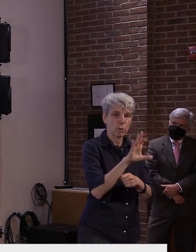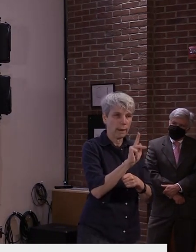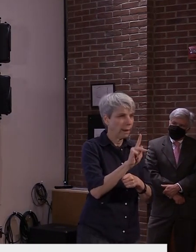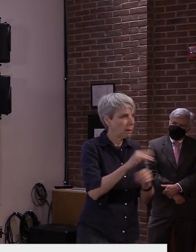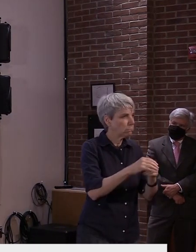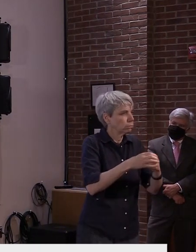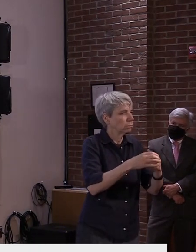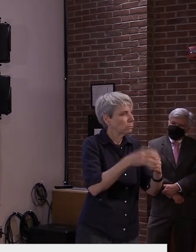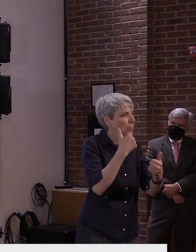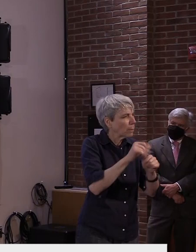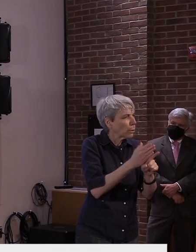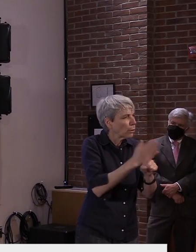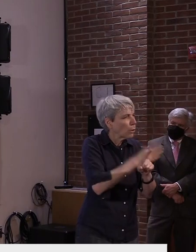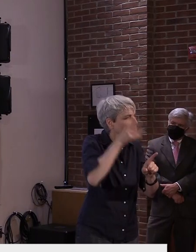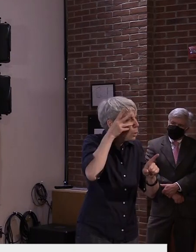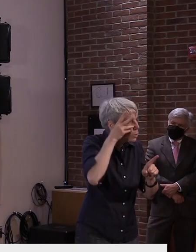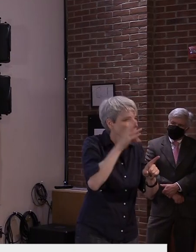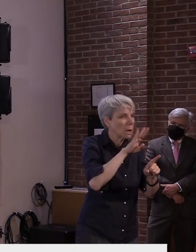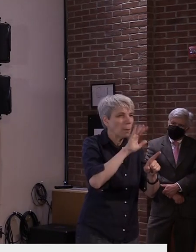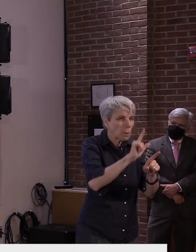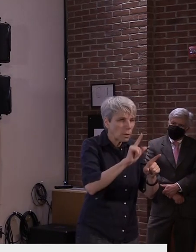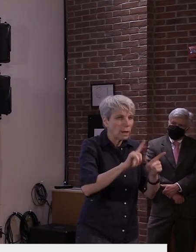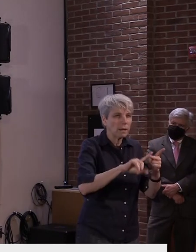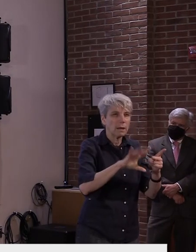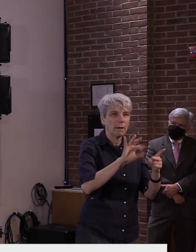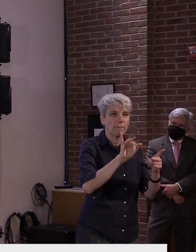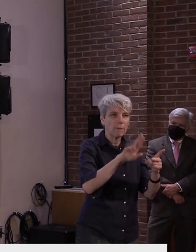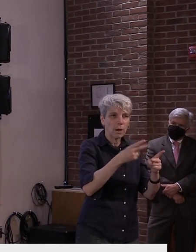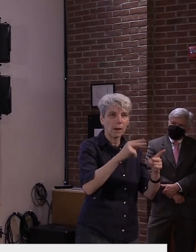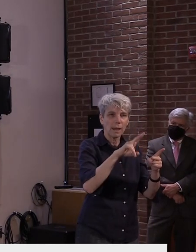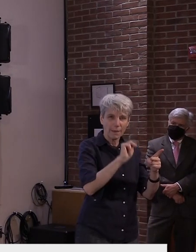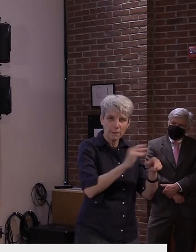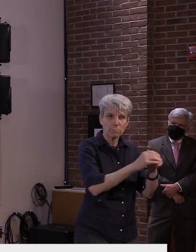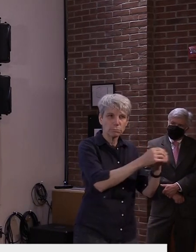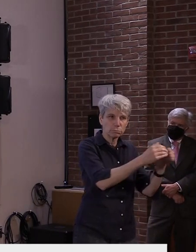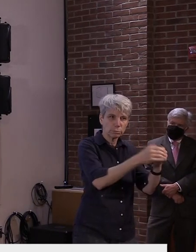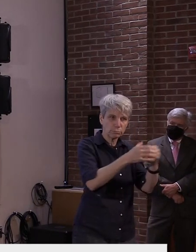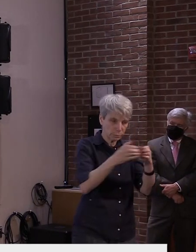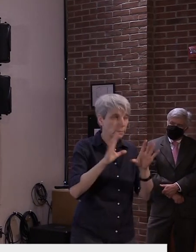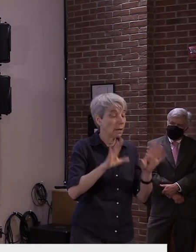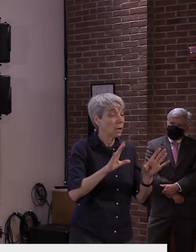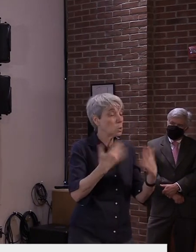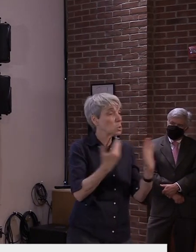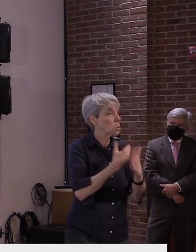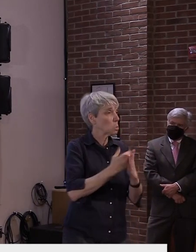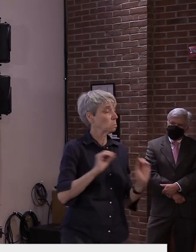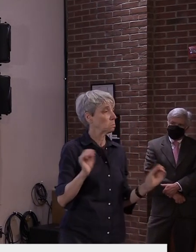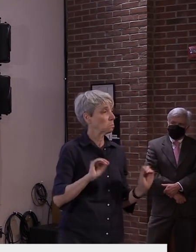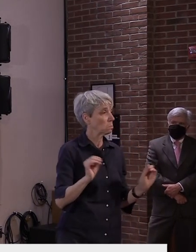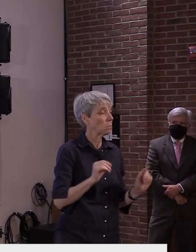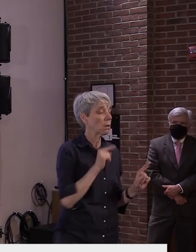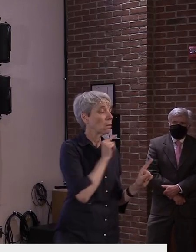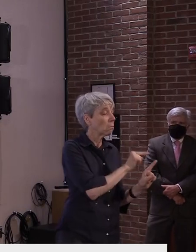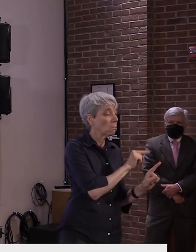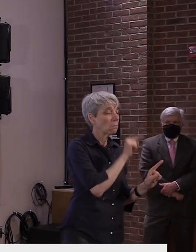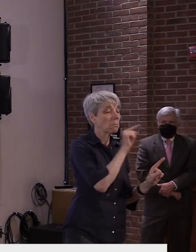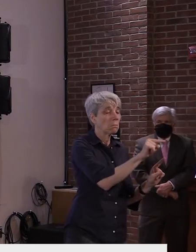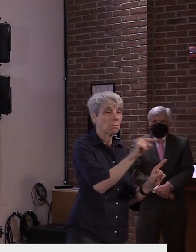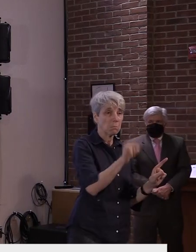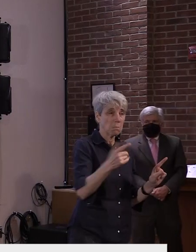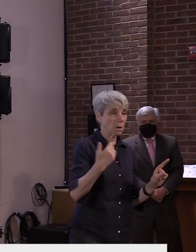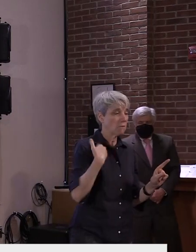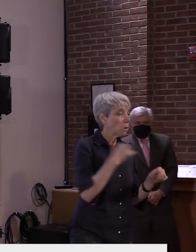of significance, and almost, and most of those that I've previously reported on are stable without new